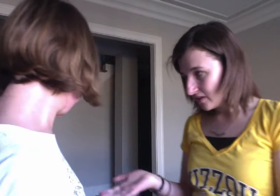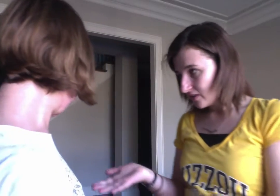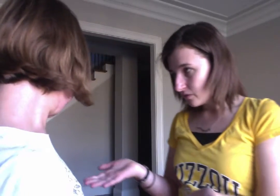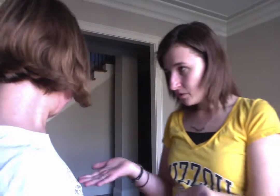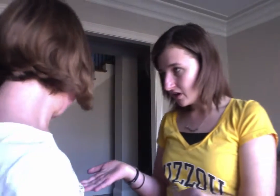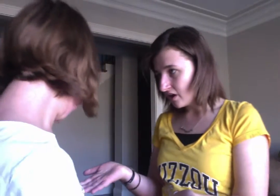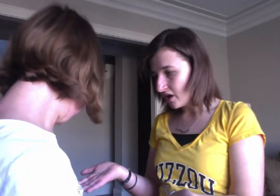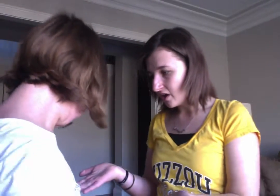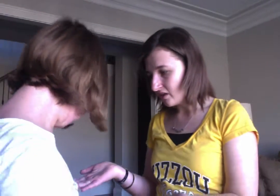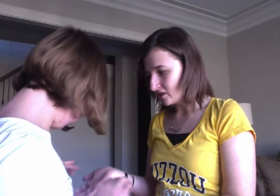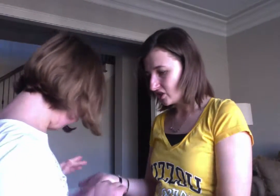world. We are the